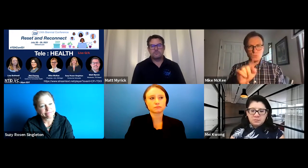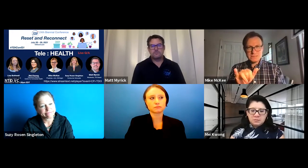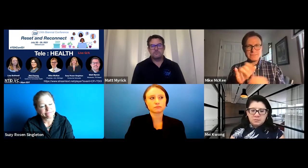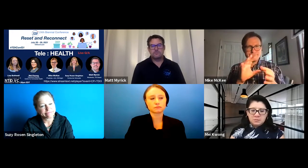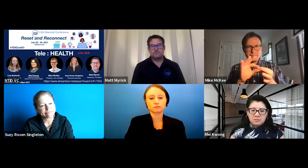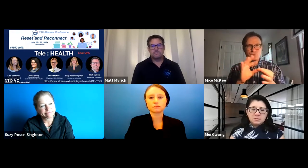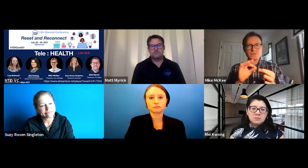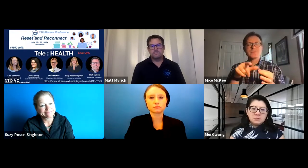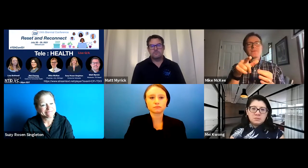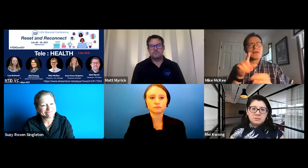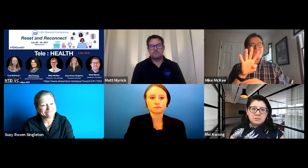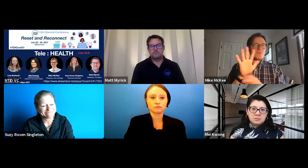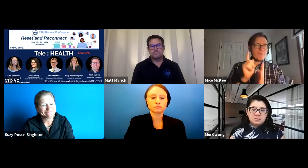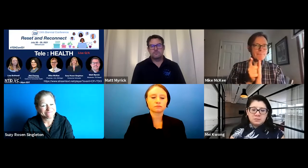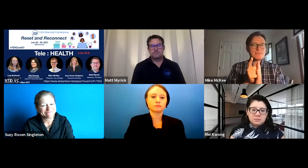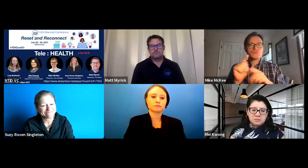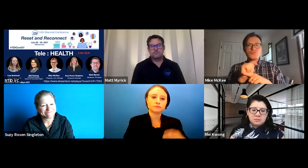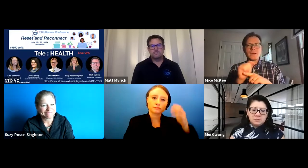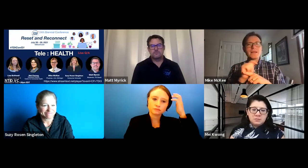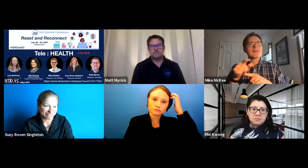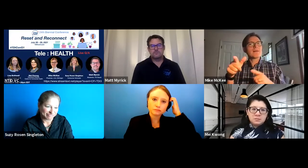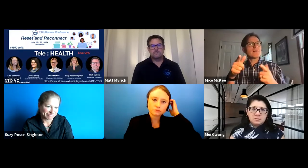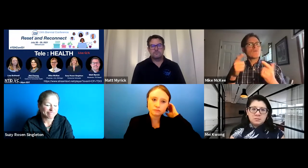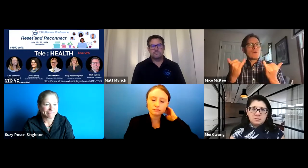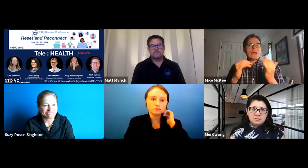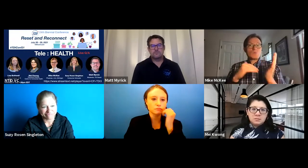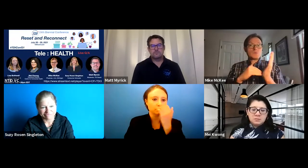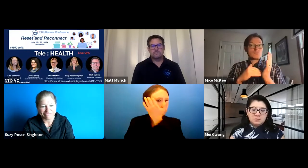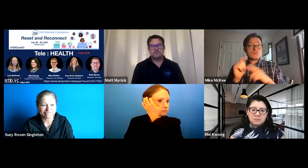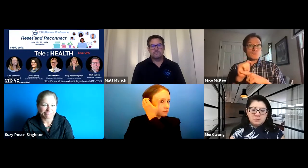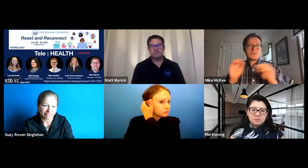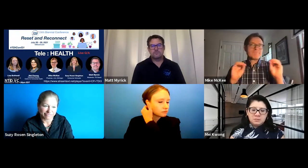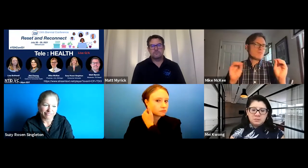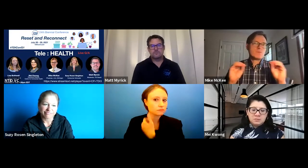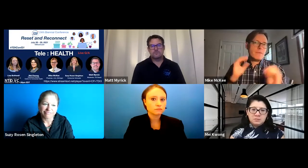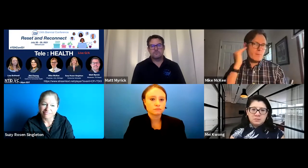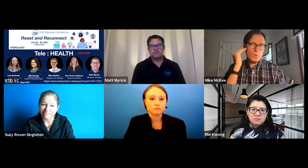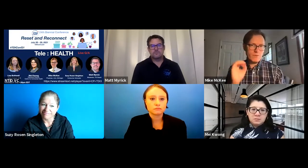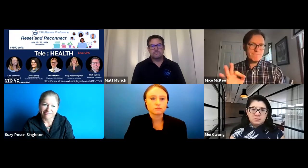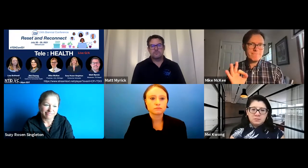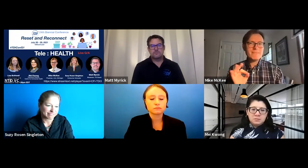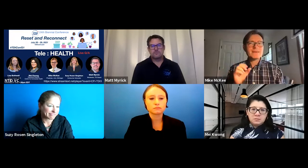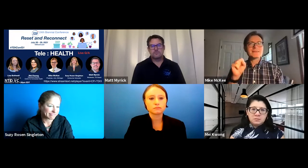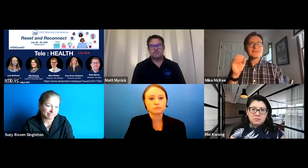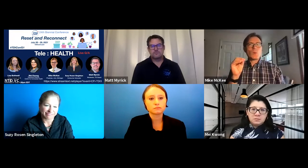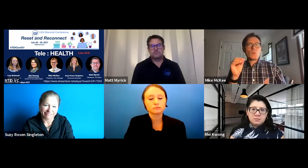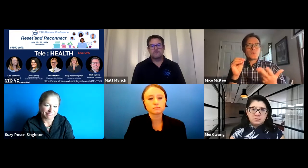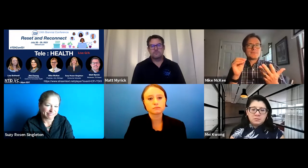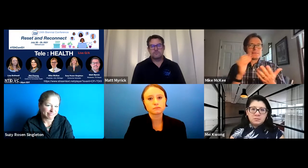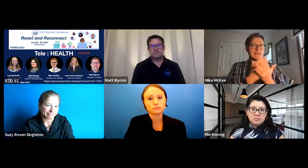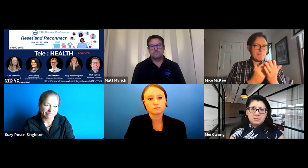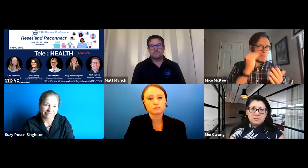so like Suzy mentioned, there will be trainings required, the 45-minute trainings. Right now, there are no trainings for doctors that